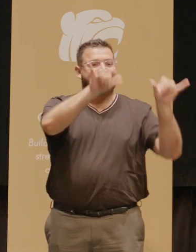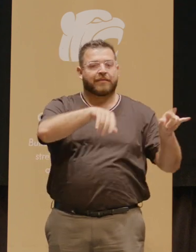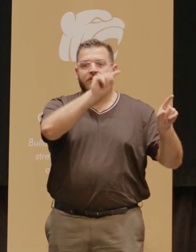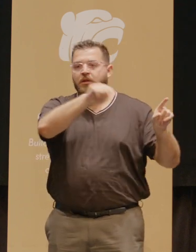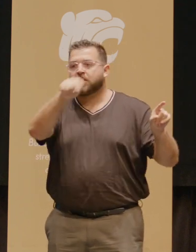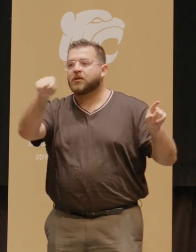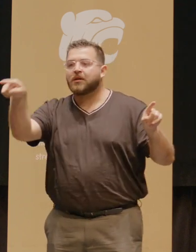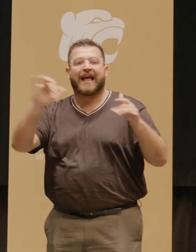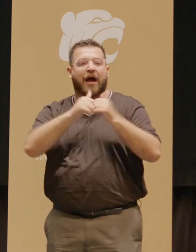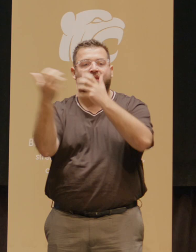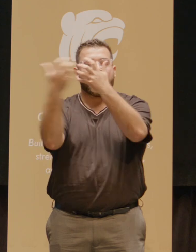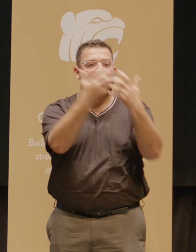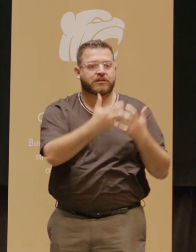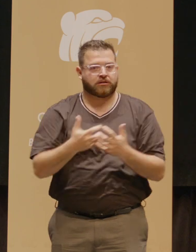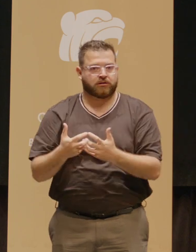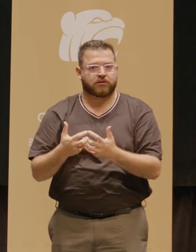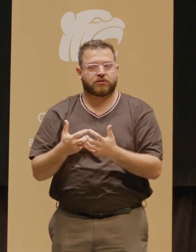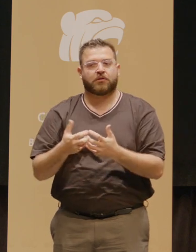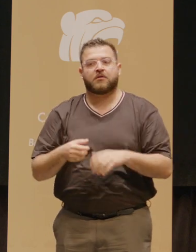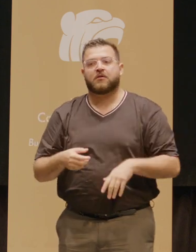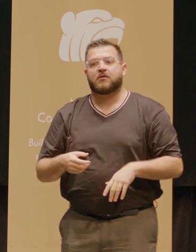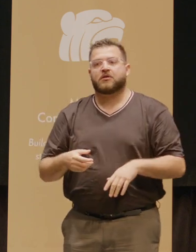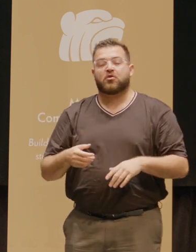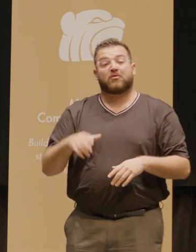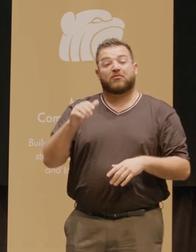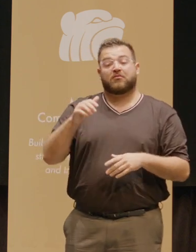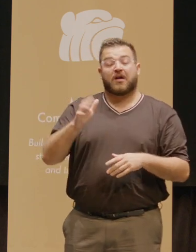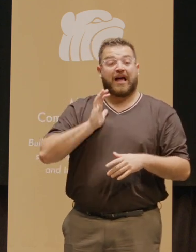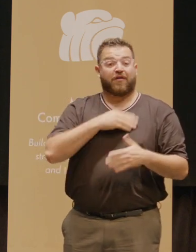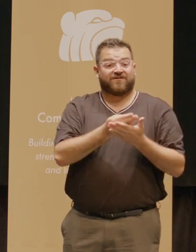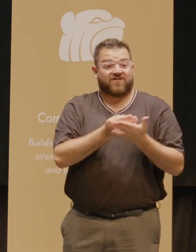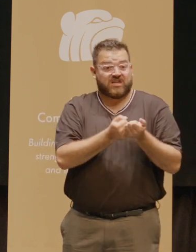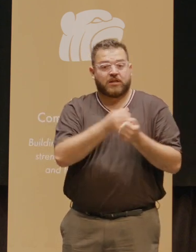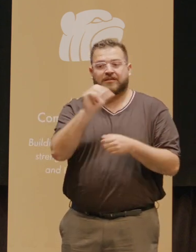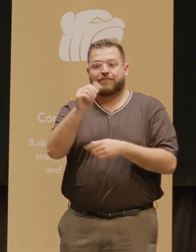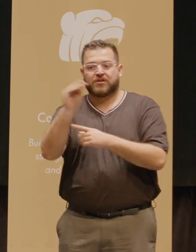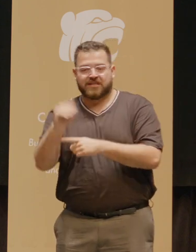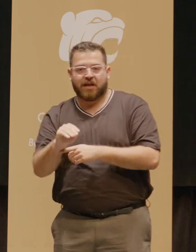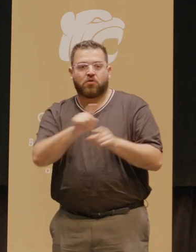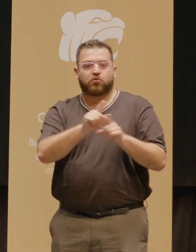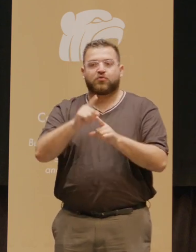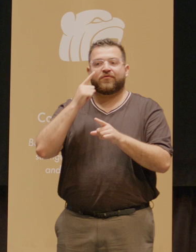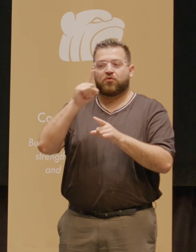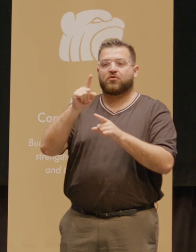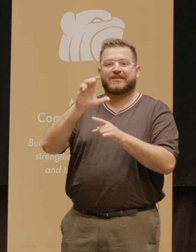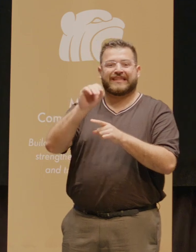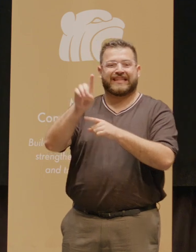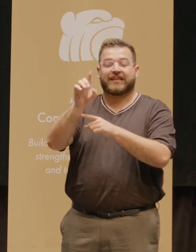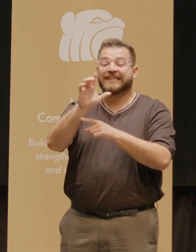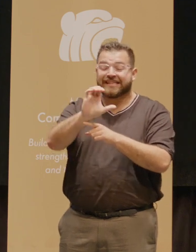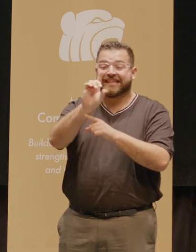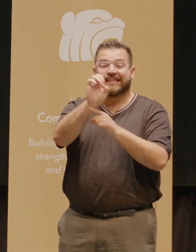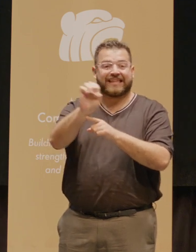alignment. So we have about, I always say it's 10% of our funding. Our funding is fairly large because we also oversee EDD and state disability and workers'